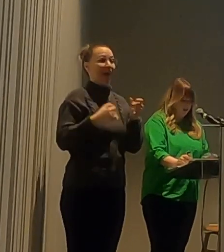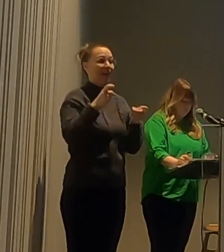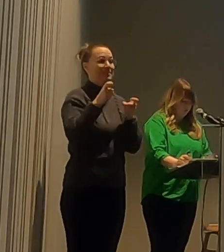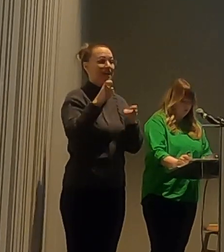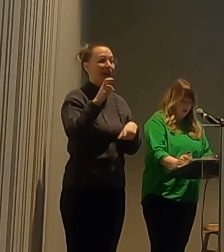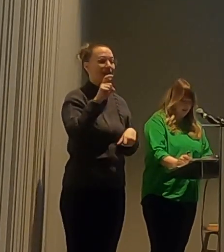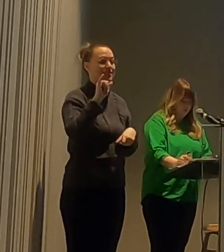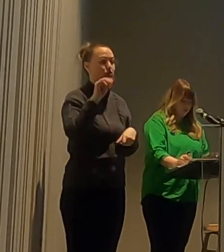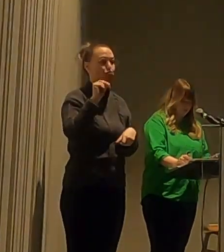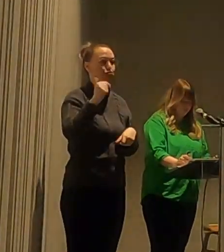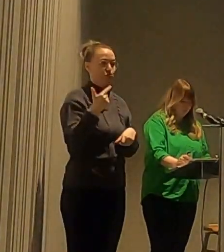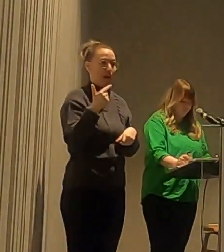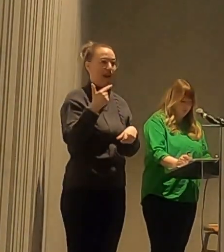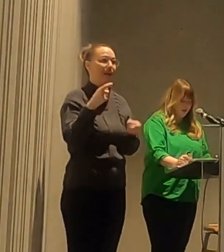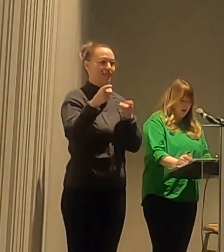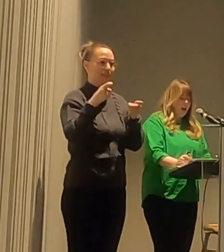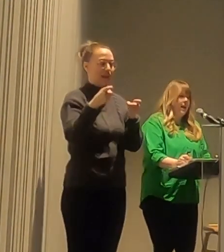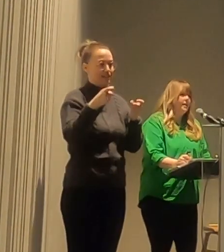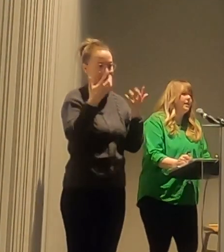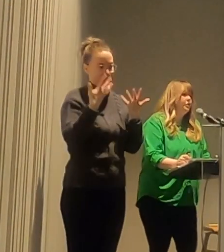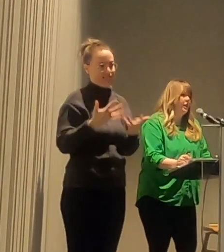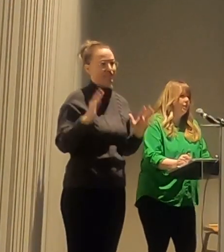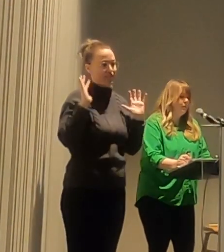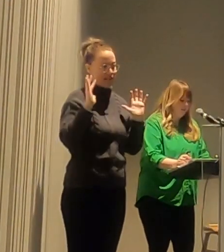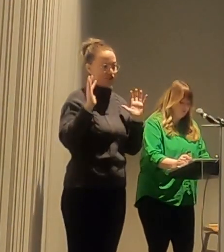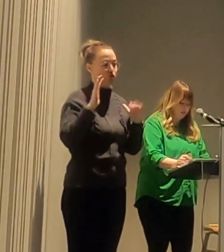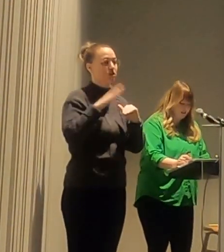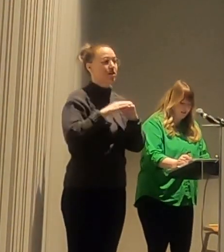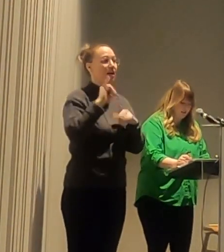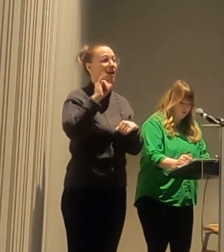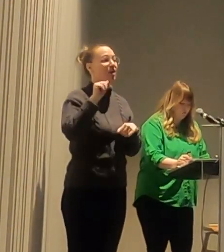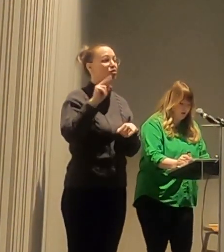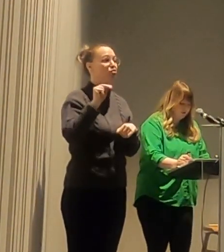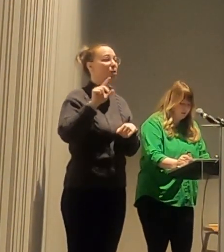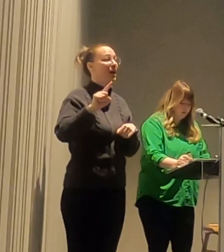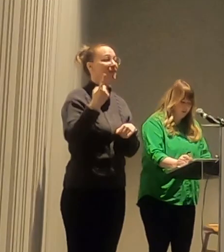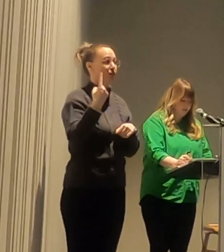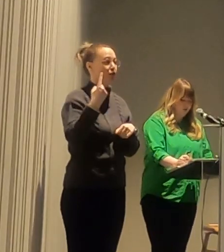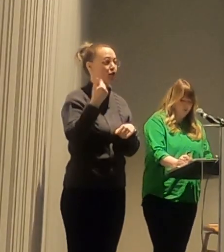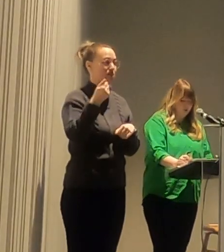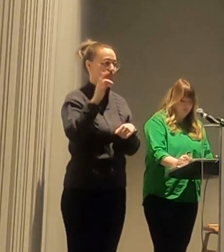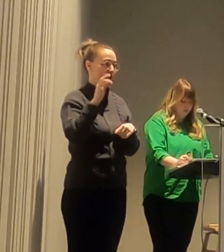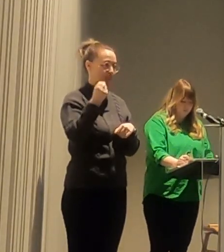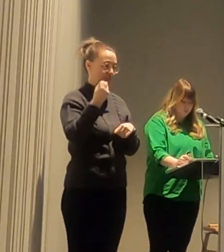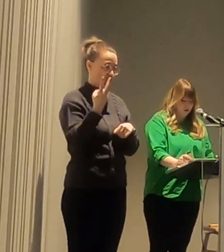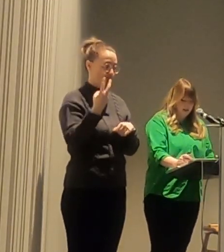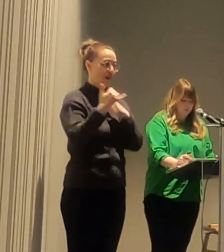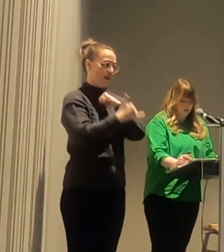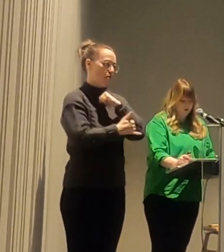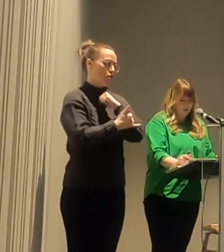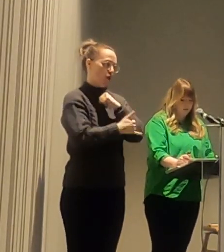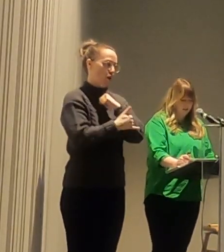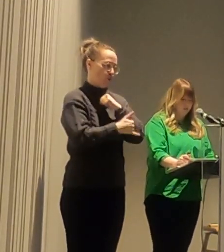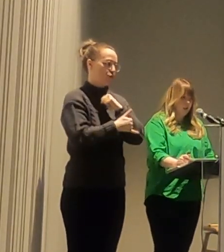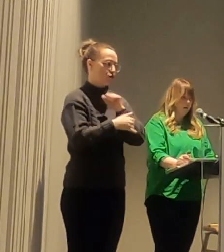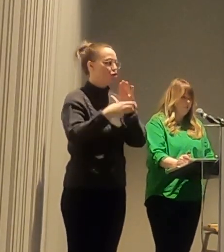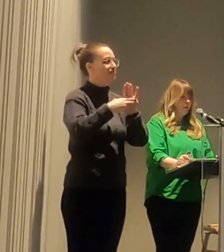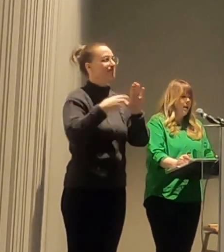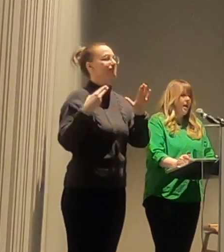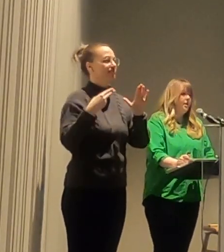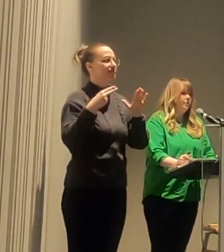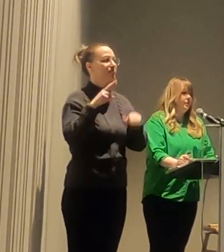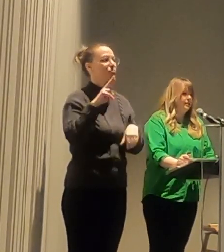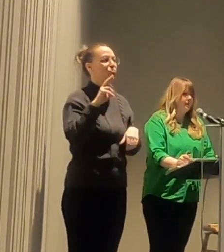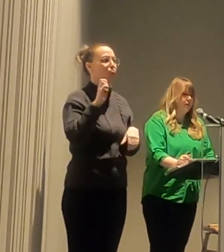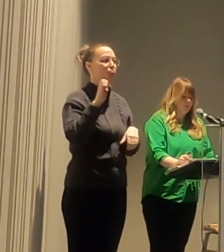Dynasty, would come to an end. And on January 1st, 1912, the country was proclaimed the Republic of